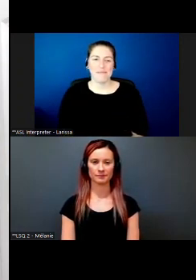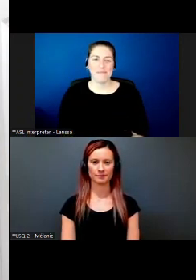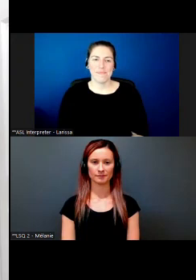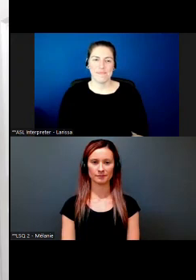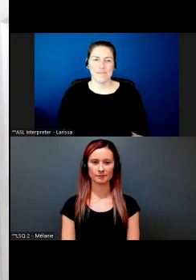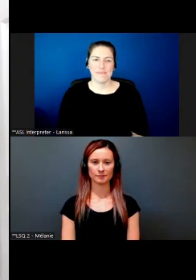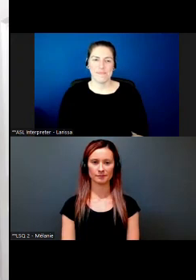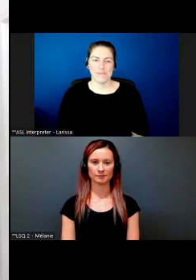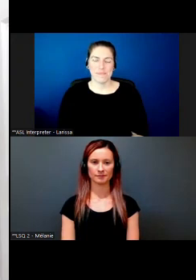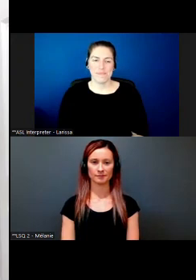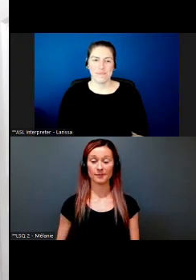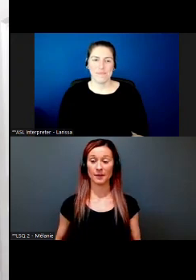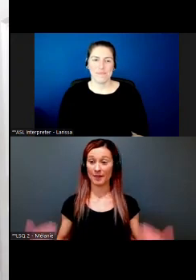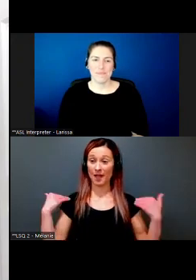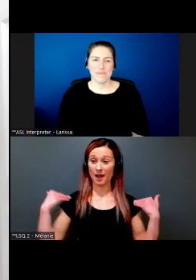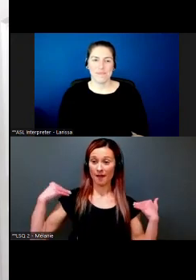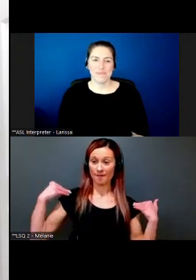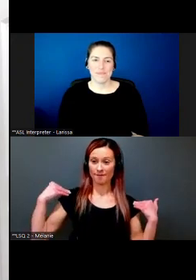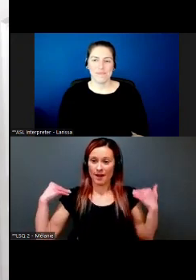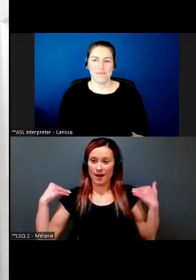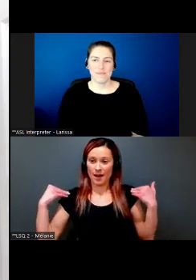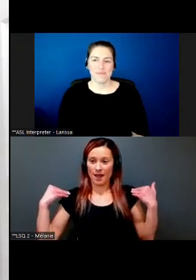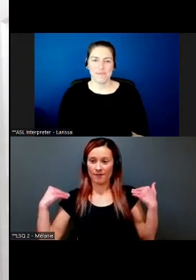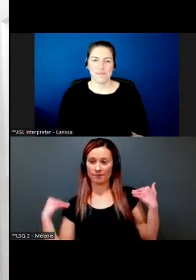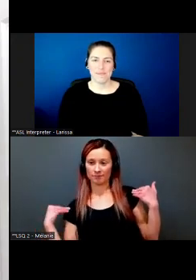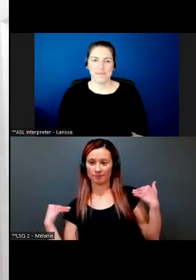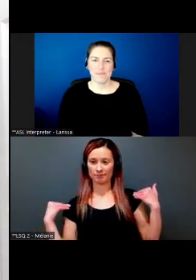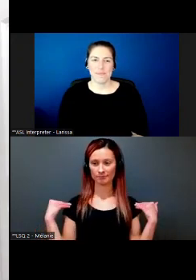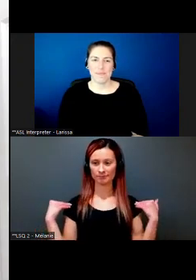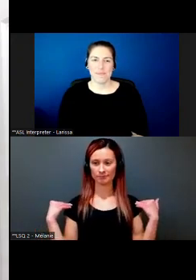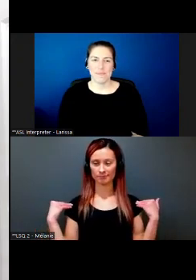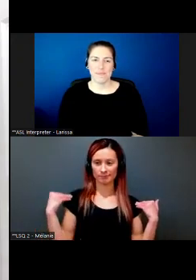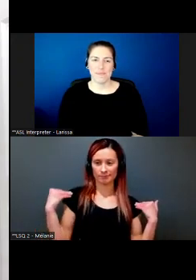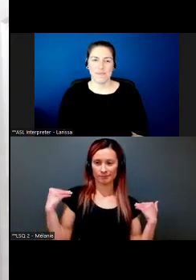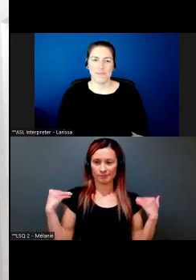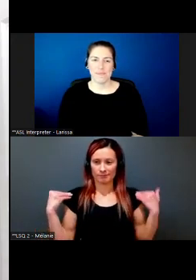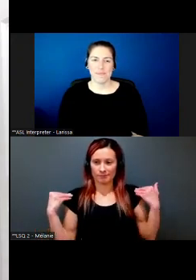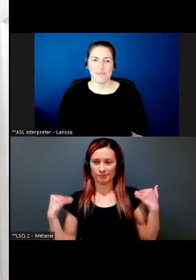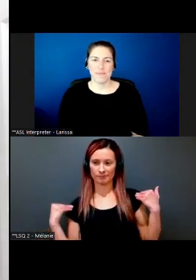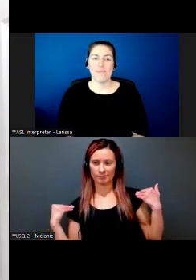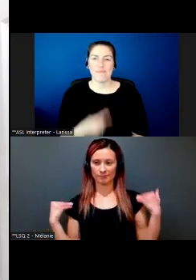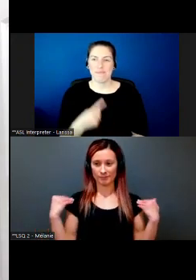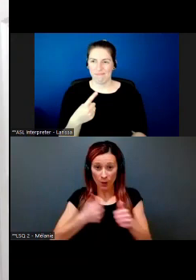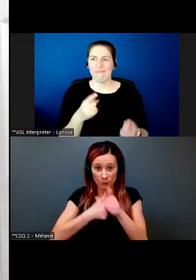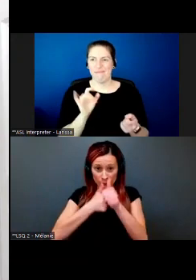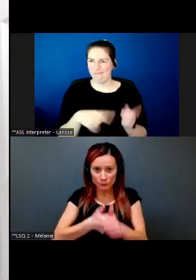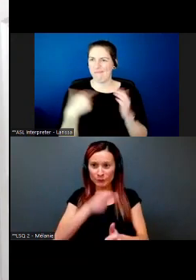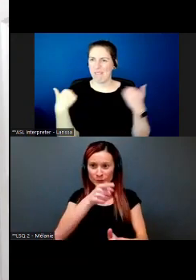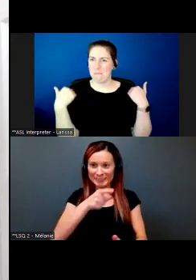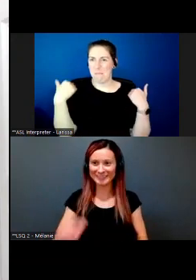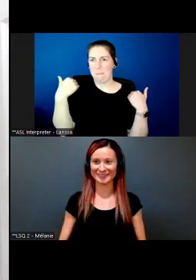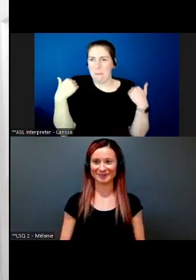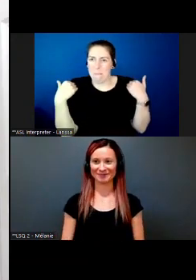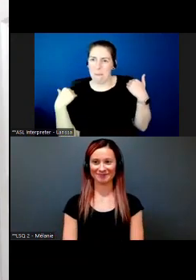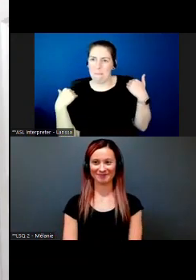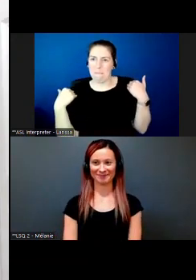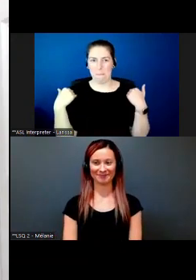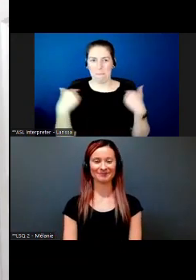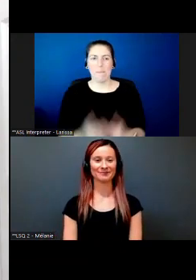Je lève mes épaules une à la fois. I'm lifting my shoulders one at a time to the rhythm. We're going 1,